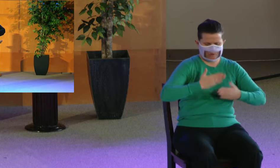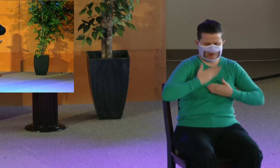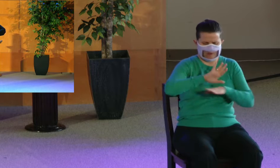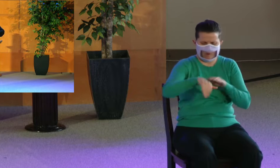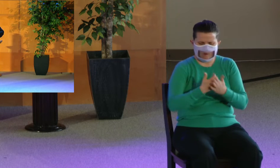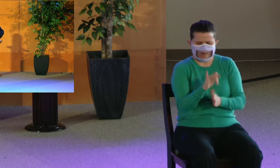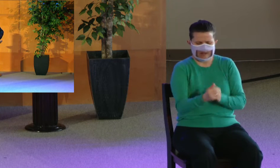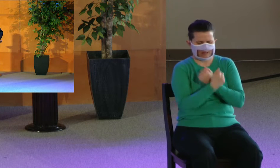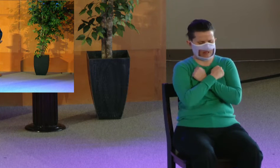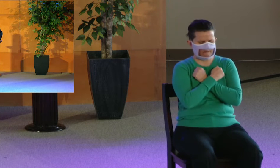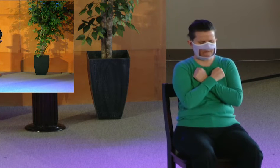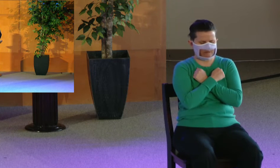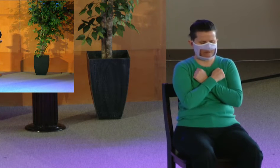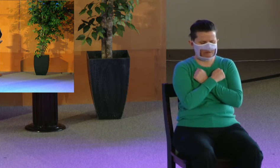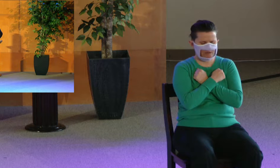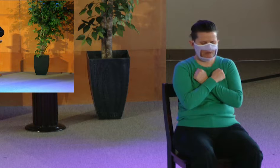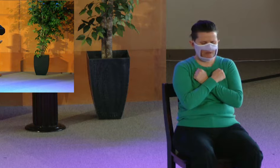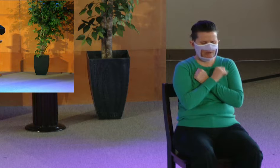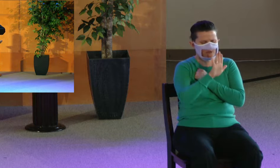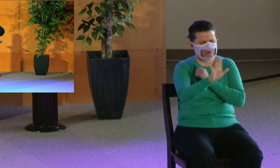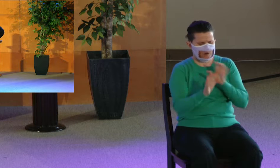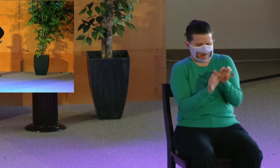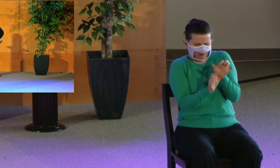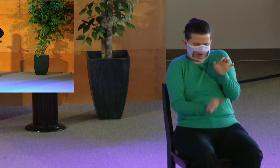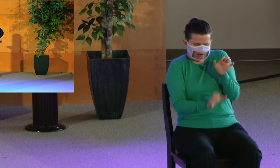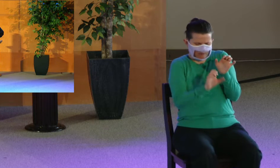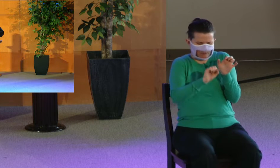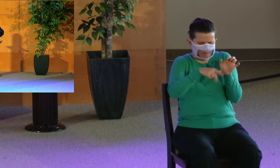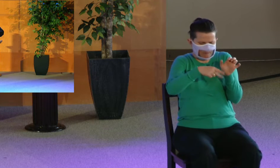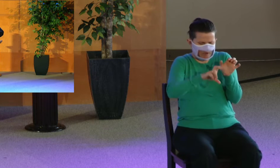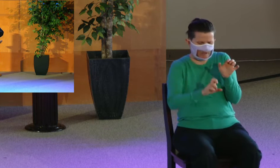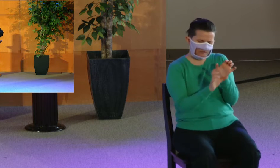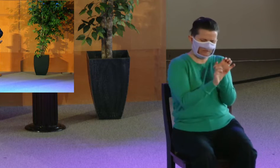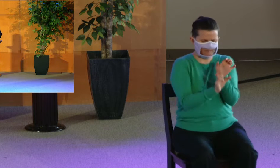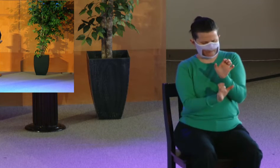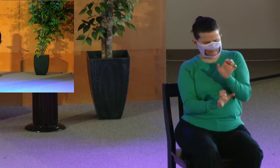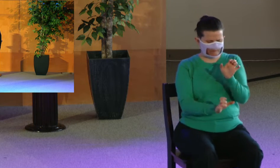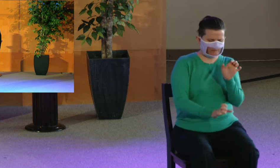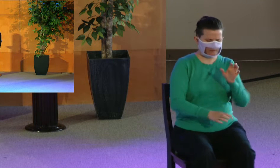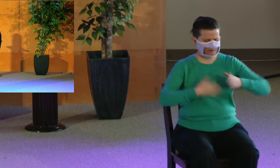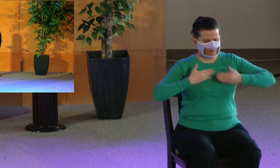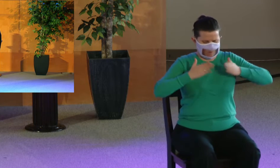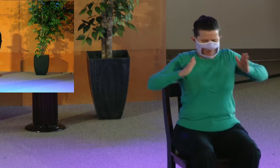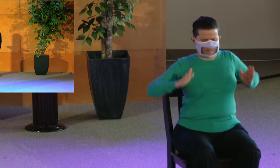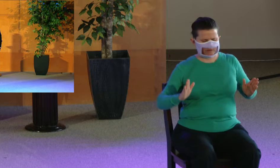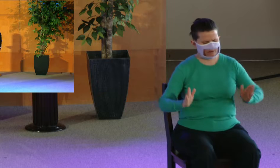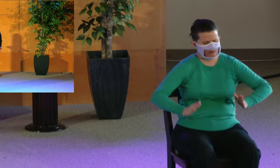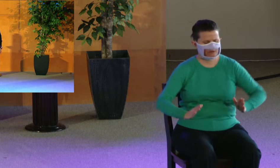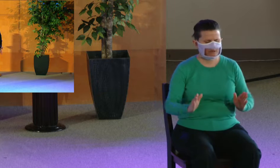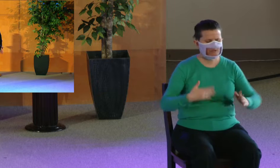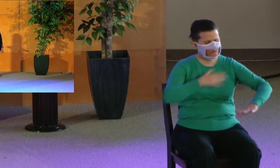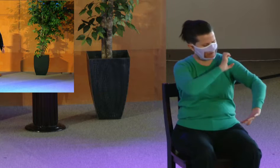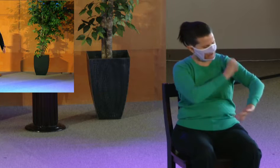Allow your spine to be open. Let that energy move freely through you.